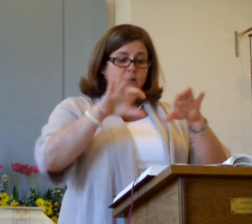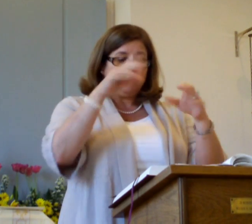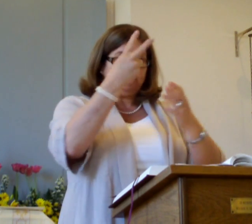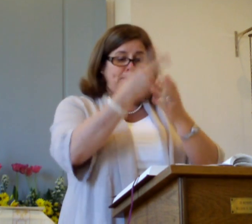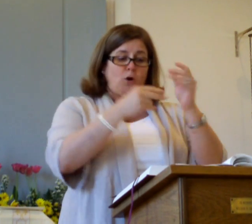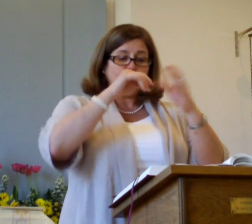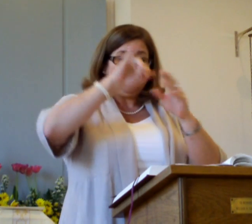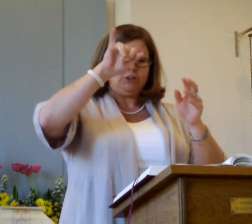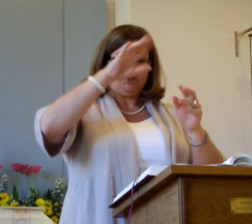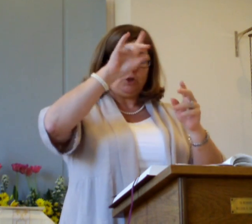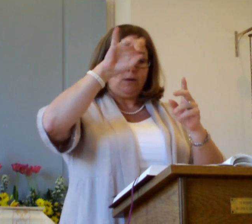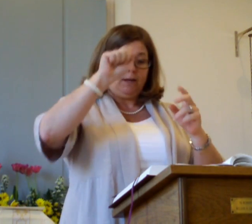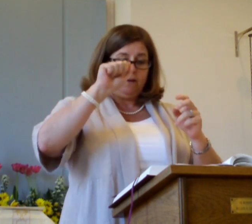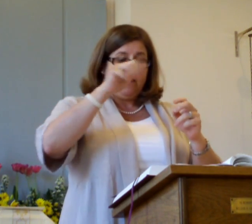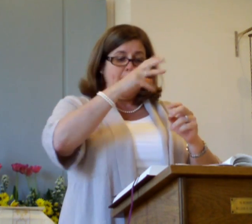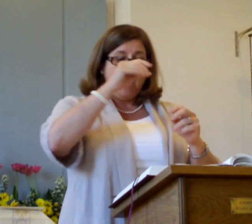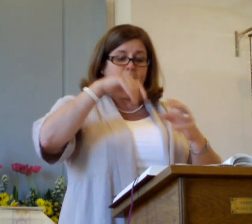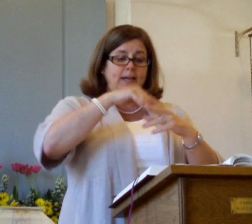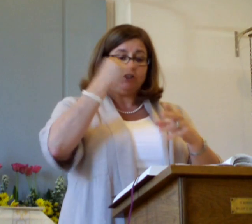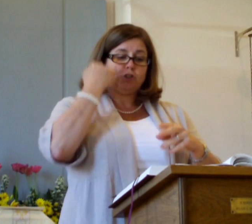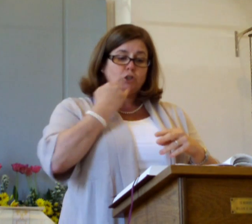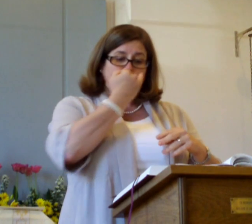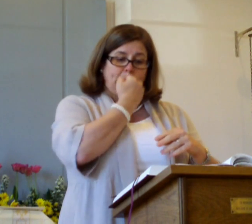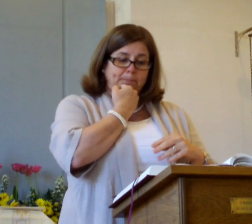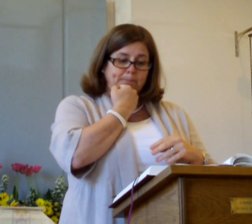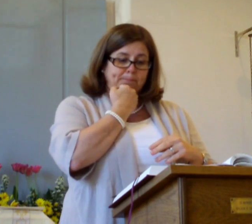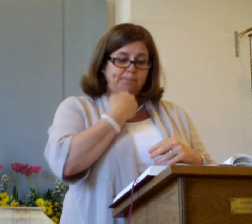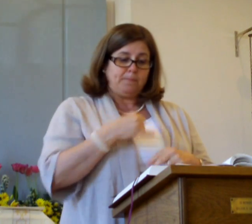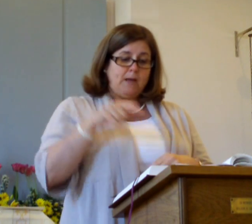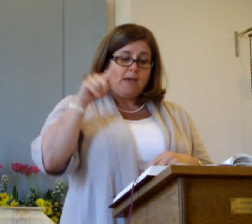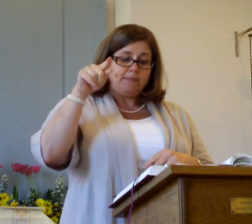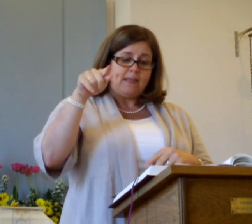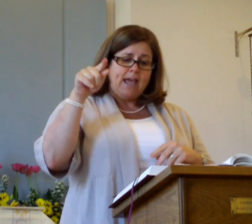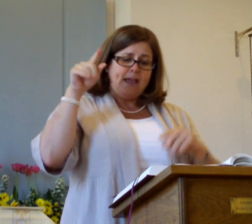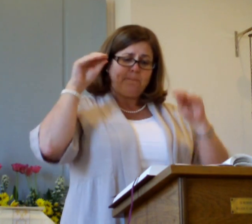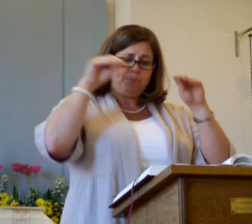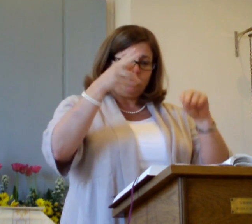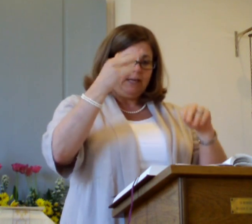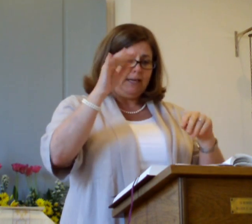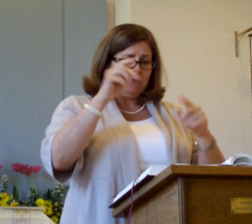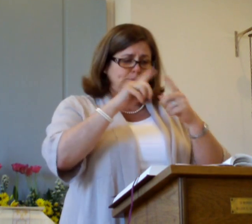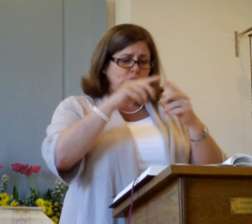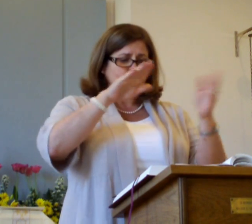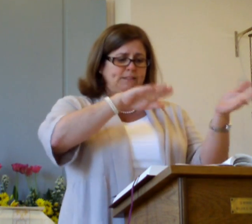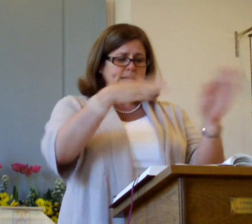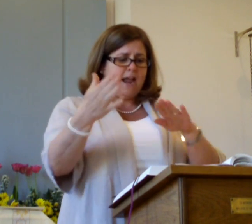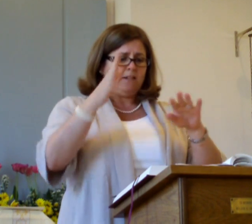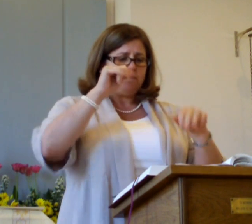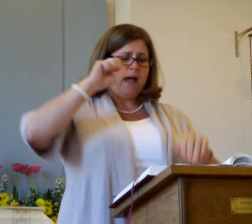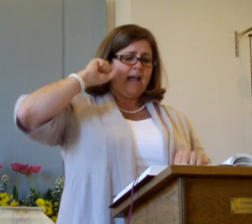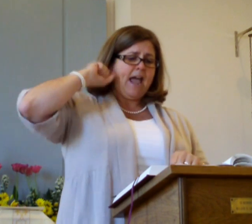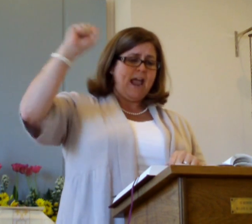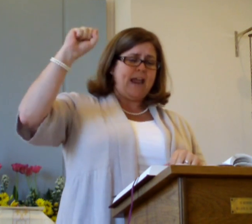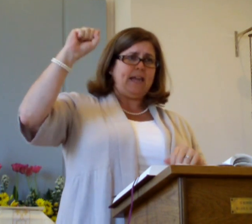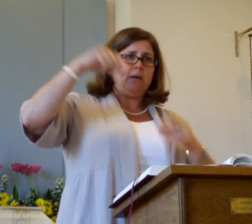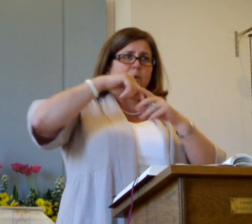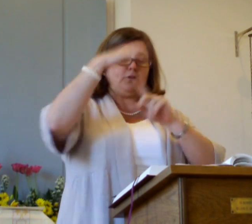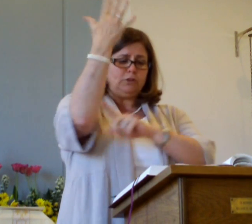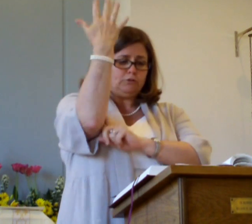does, both in Julia and his children. They put him to bed by hanging him on the